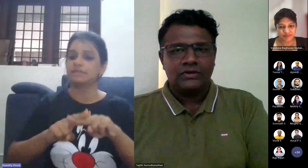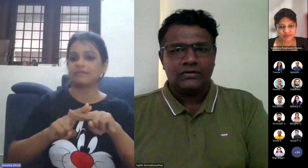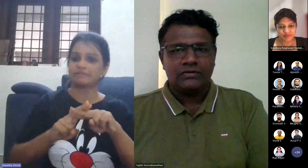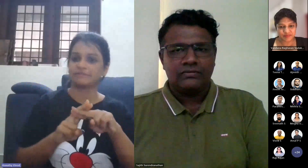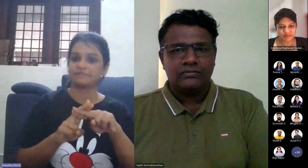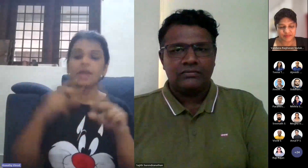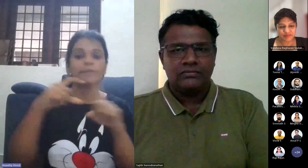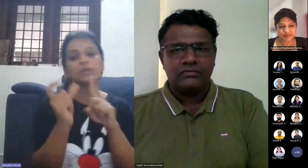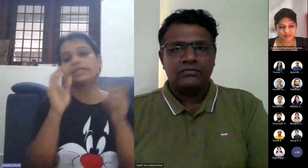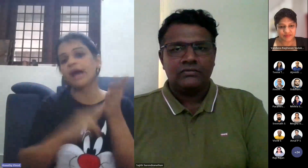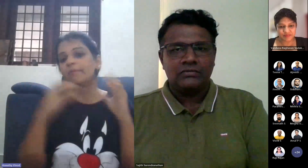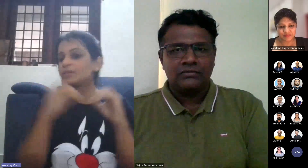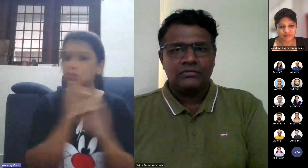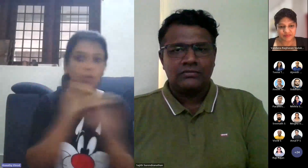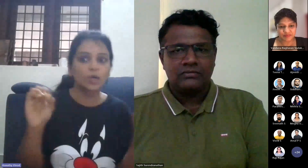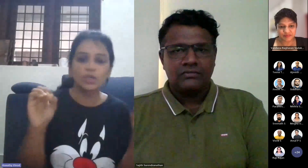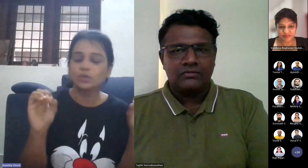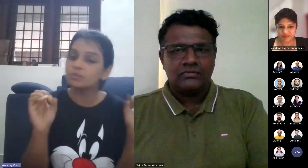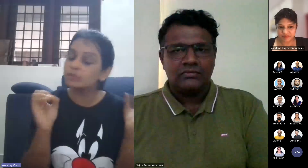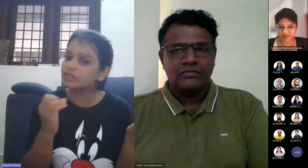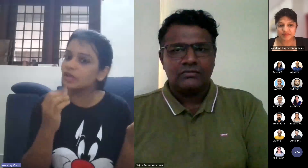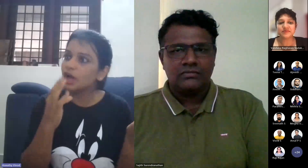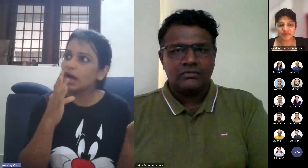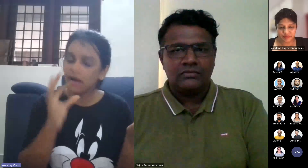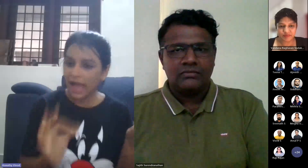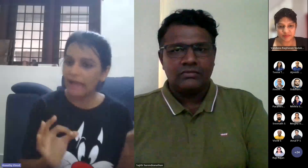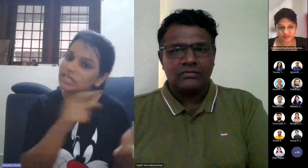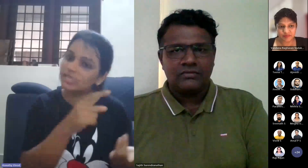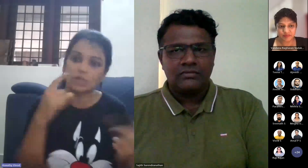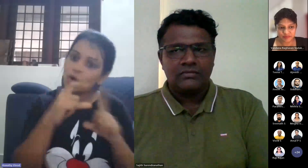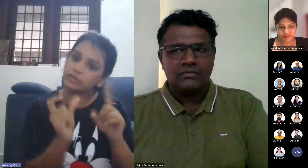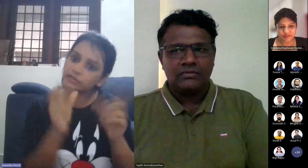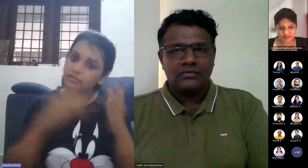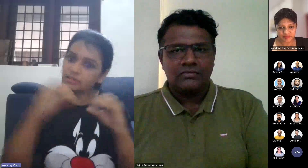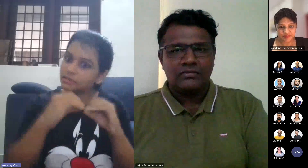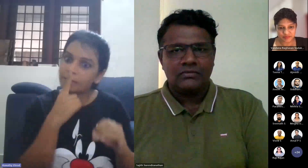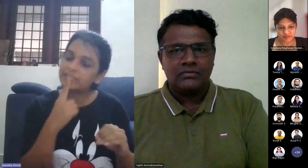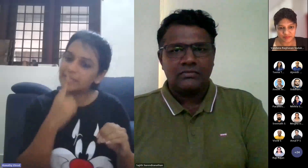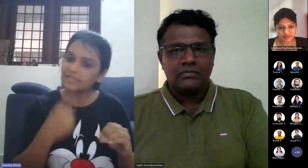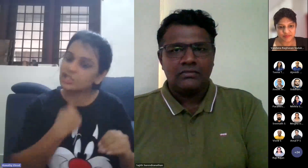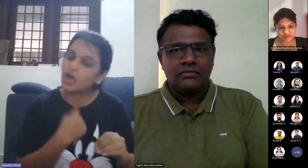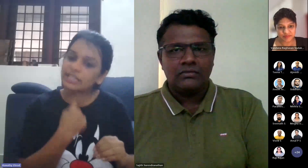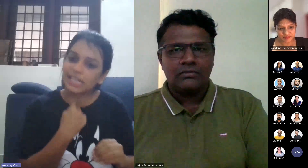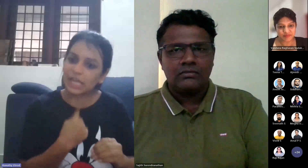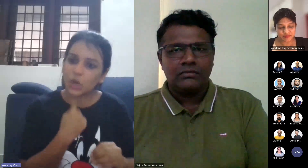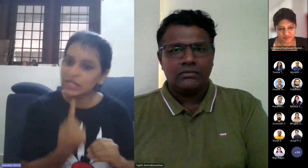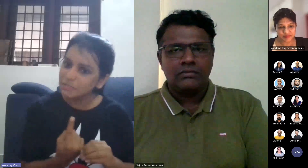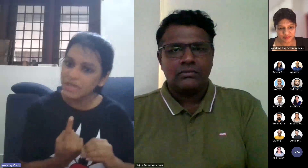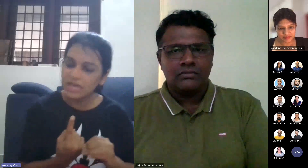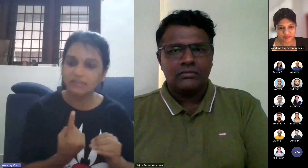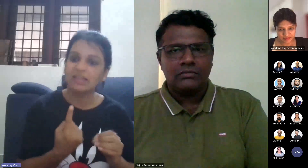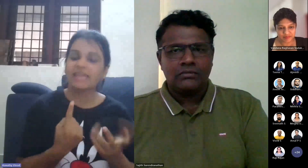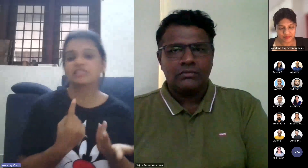the word deaf. But the word dumb is no longer used because actually they are not dumb in the sense it's not that they